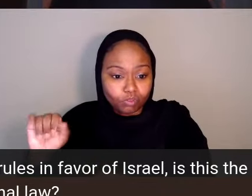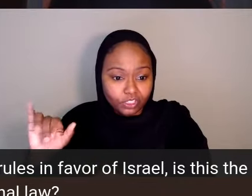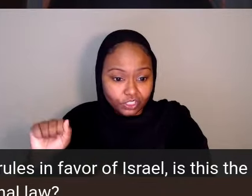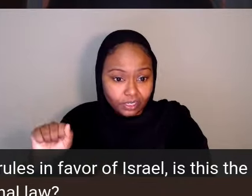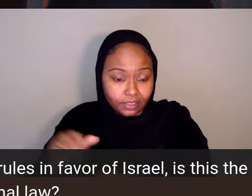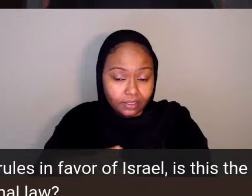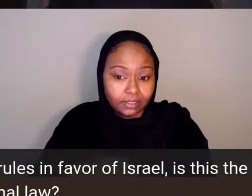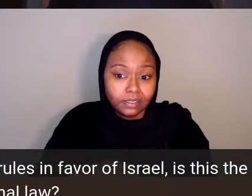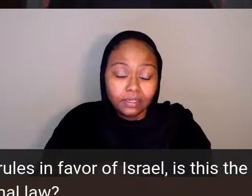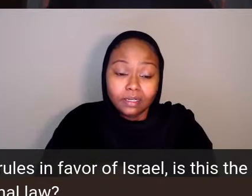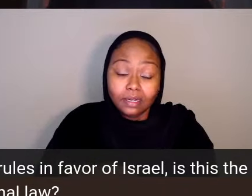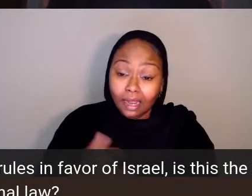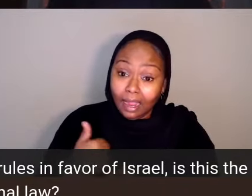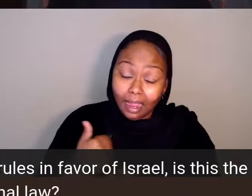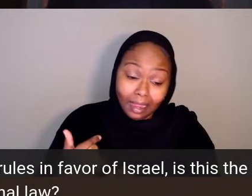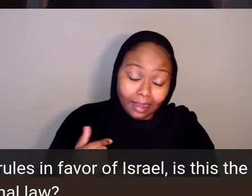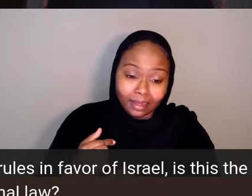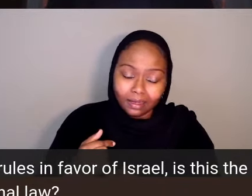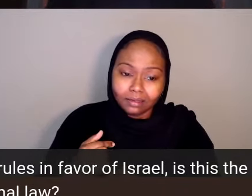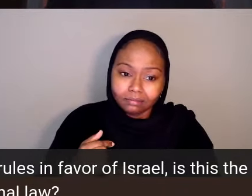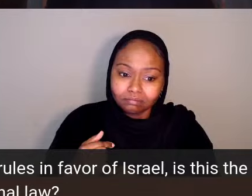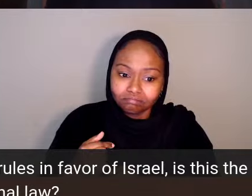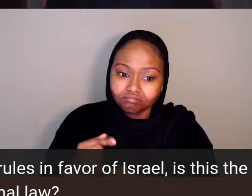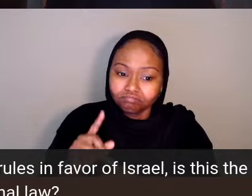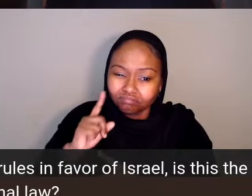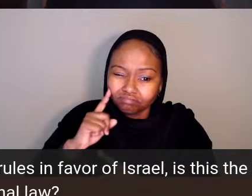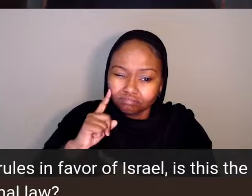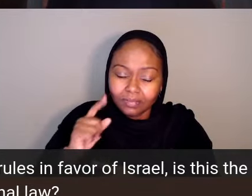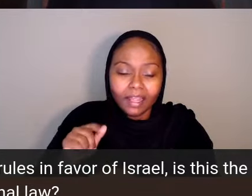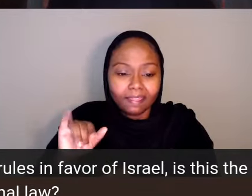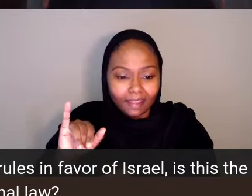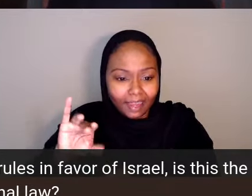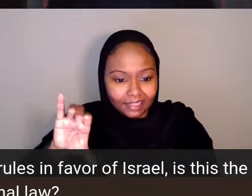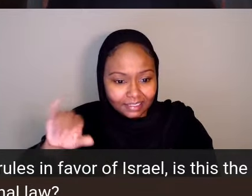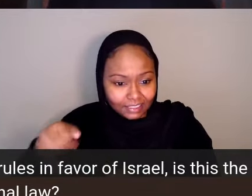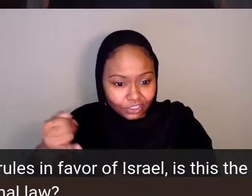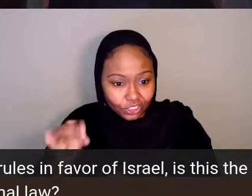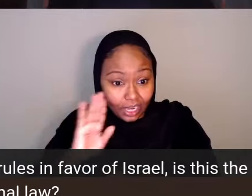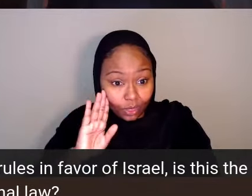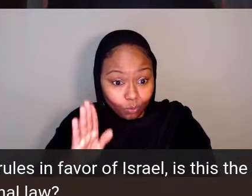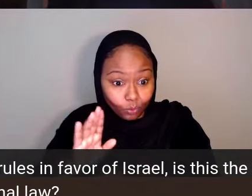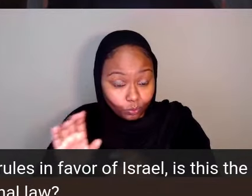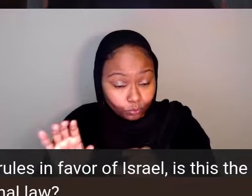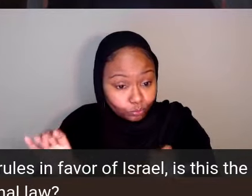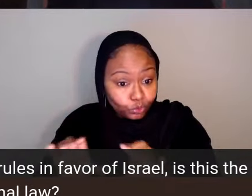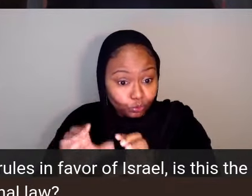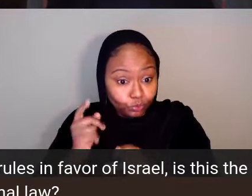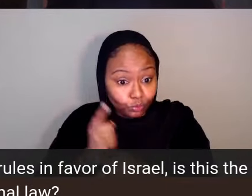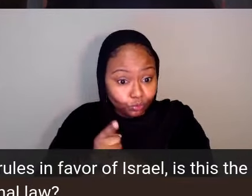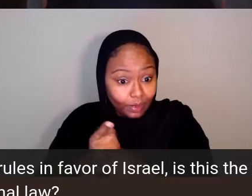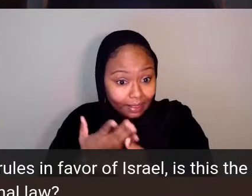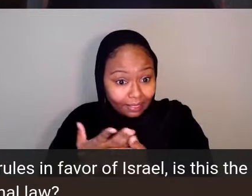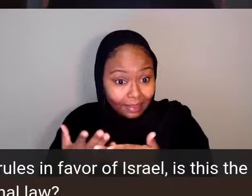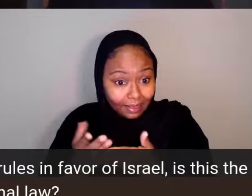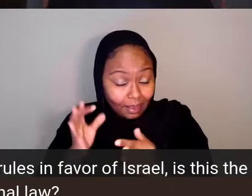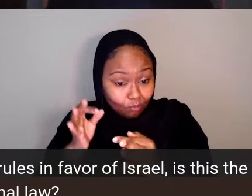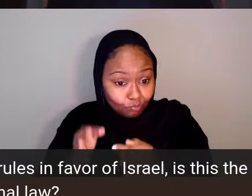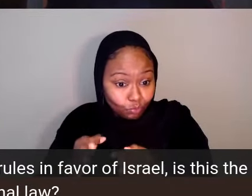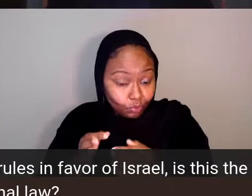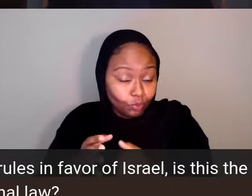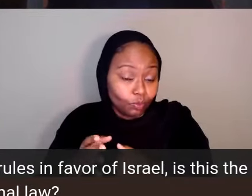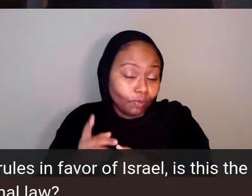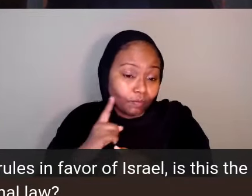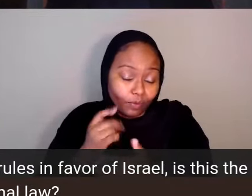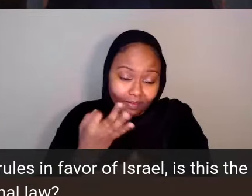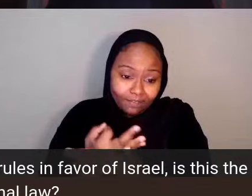I anticipate that the ICJ will do the right thing and rule based on the facts and the law. And if it does